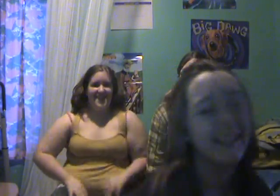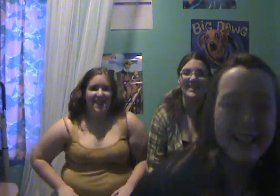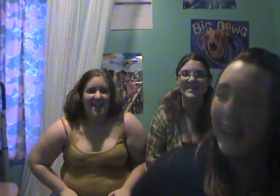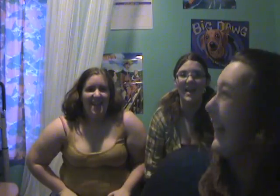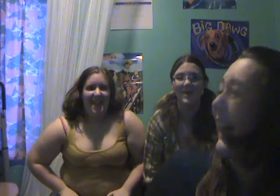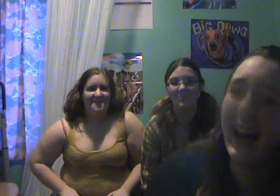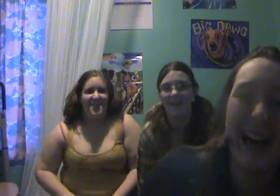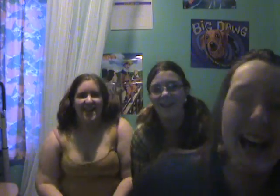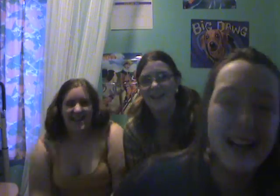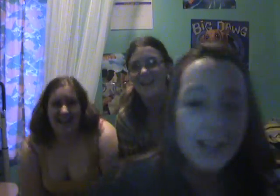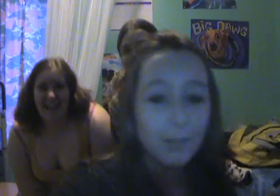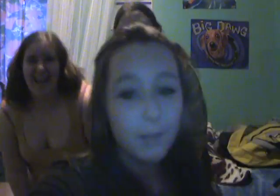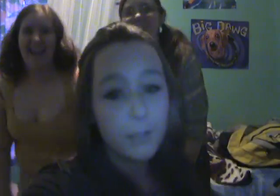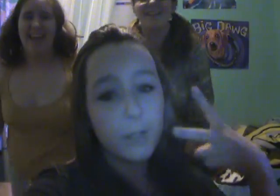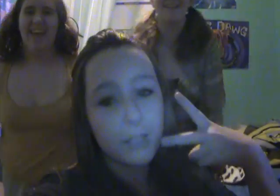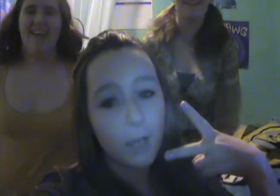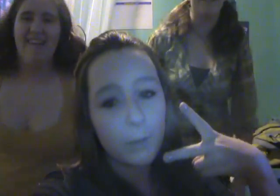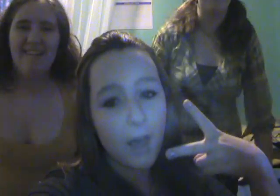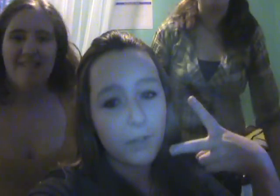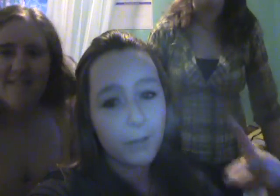That's epic! YouTube, we love you!